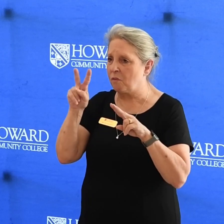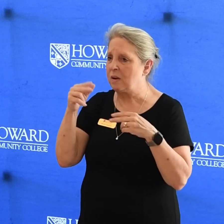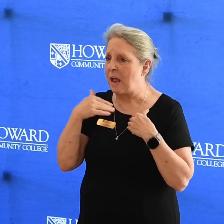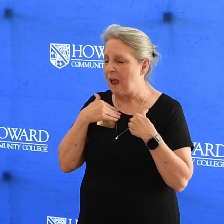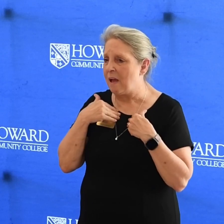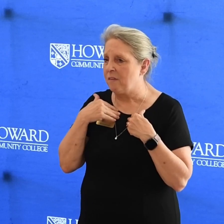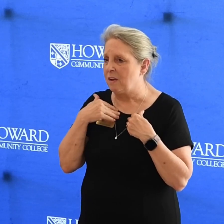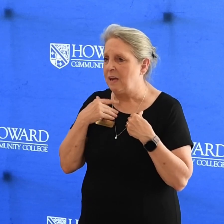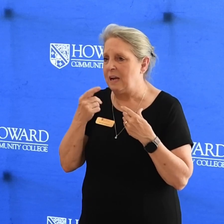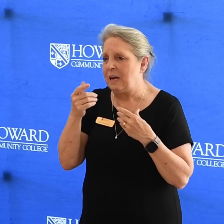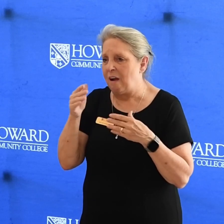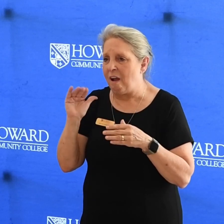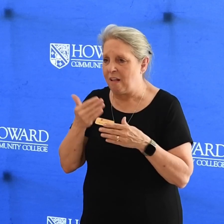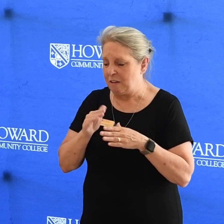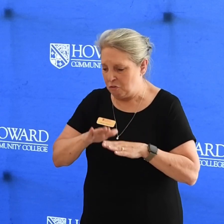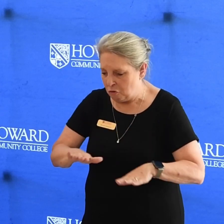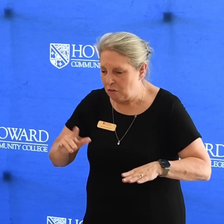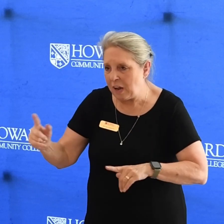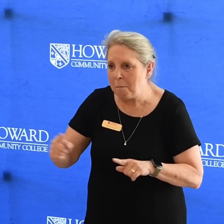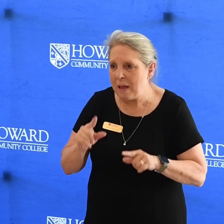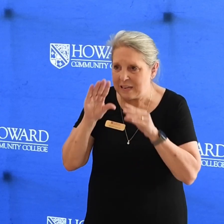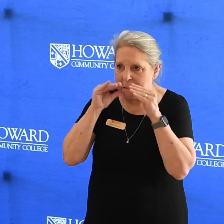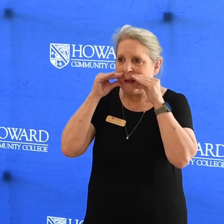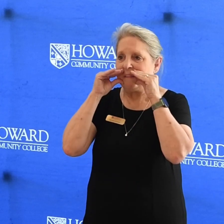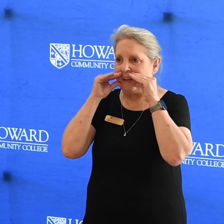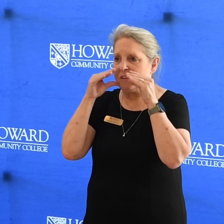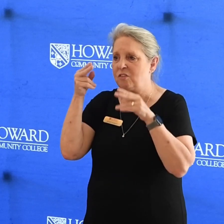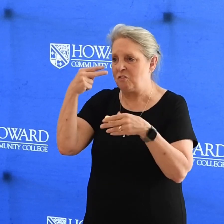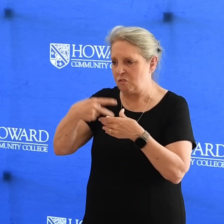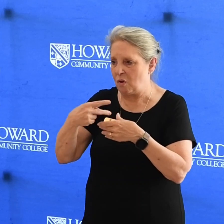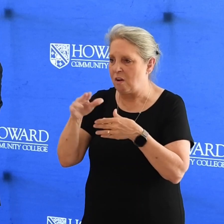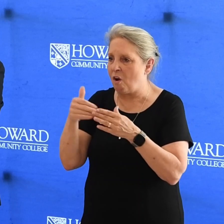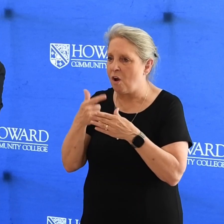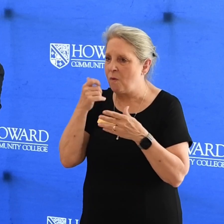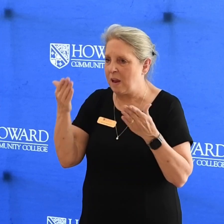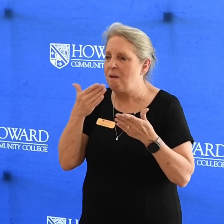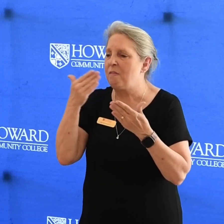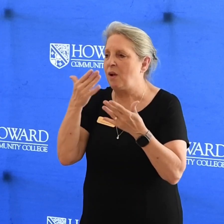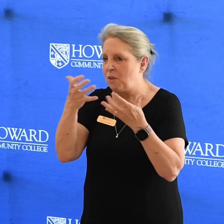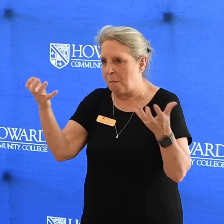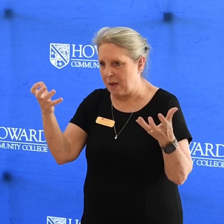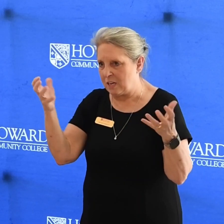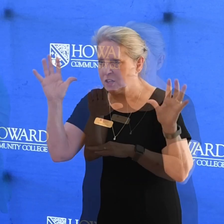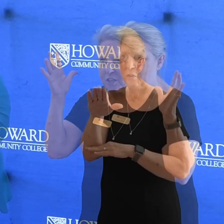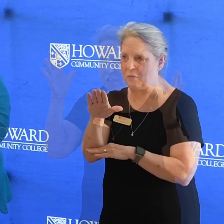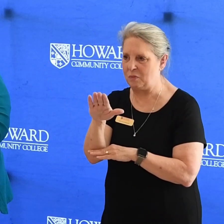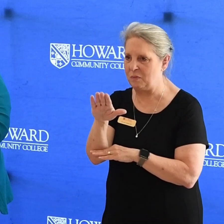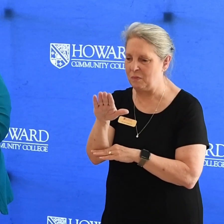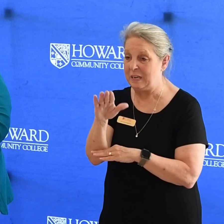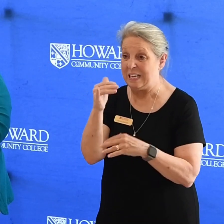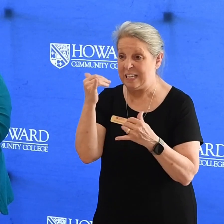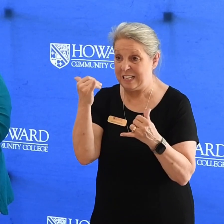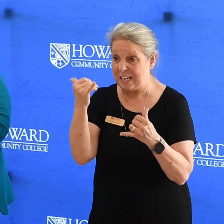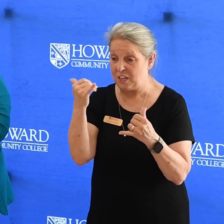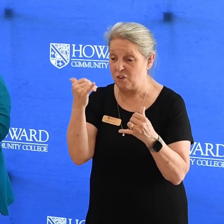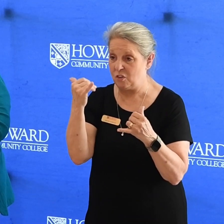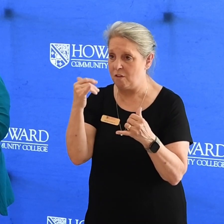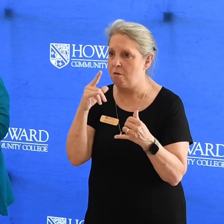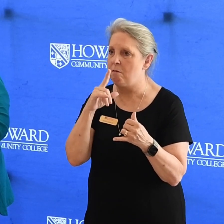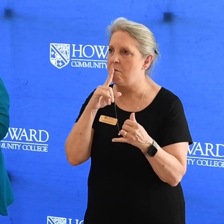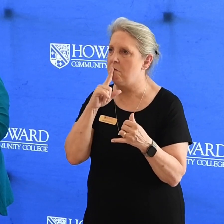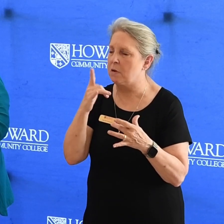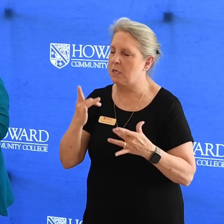having all the little ones come in and their smiling faces to join all of ours here. Thank you so much. It is